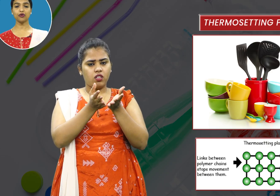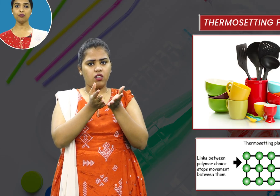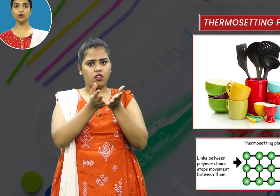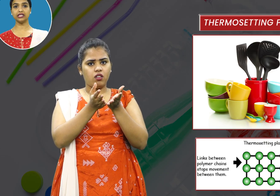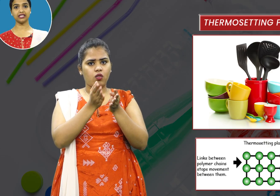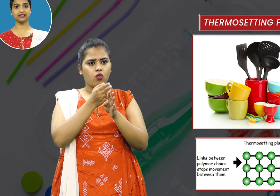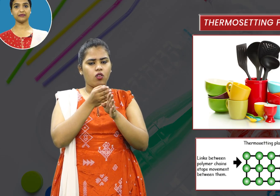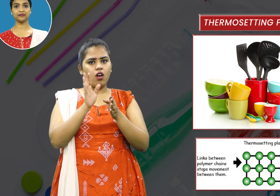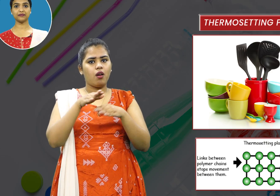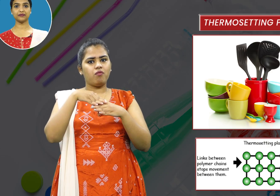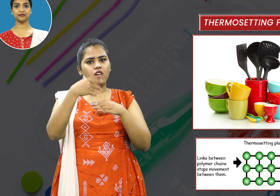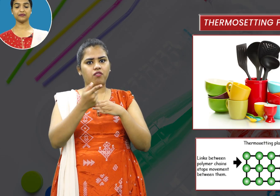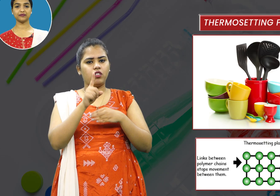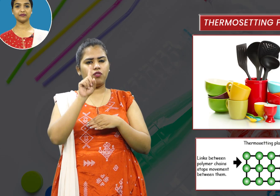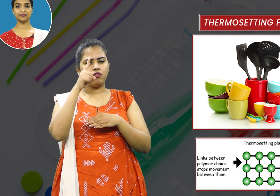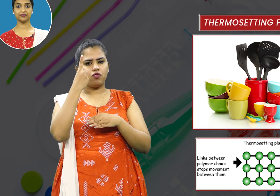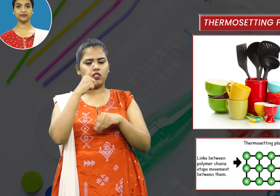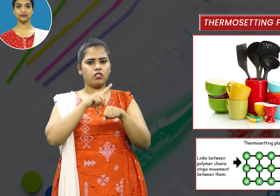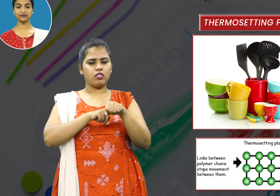heat molding.